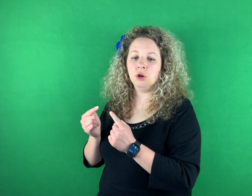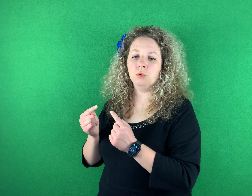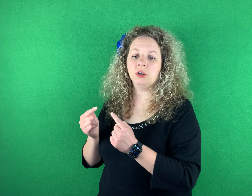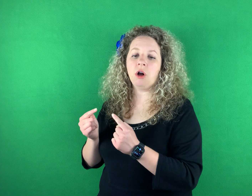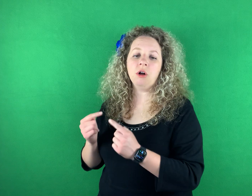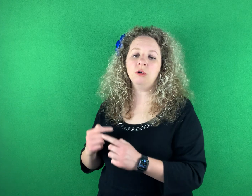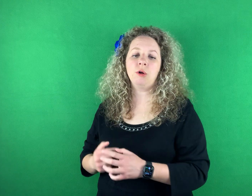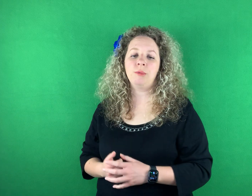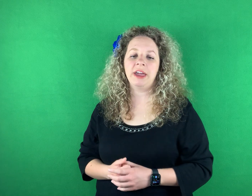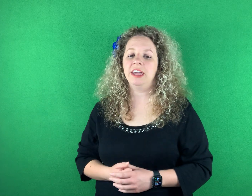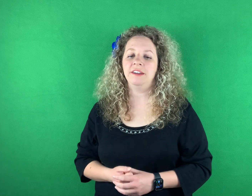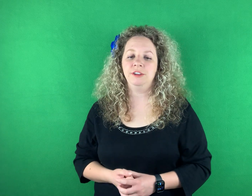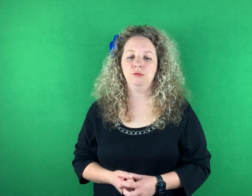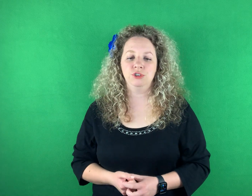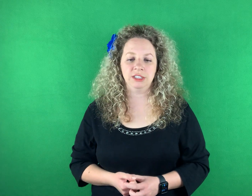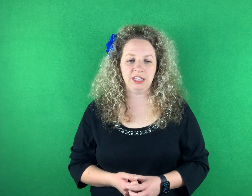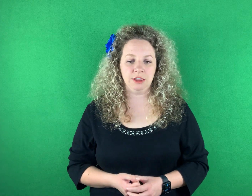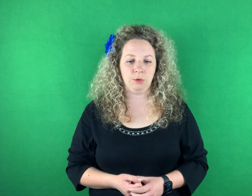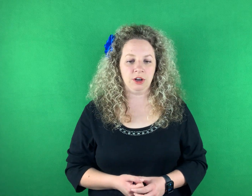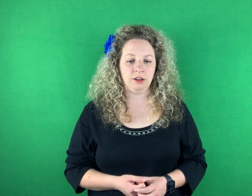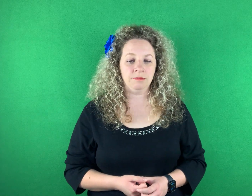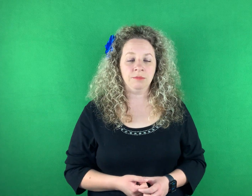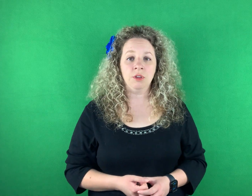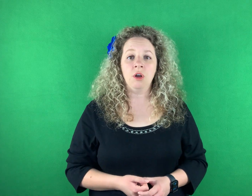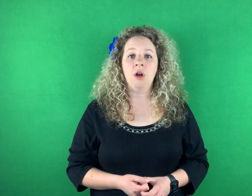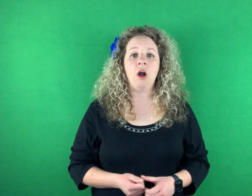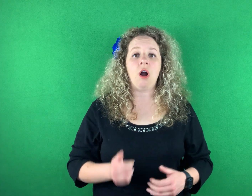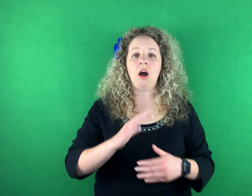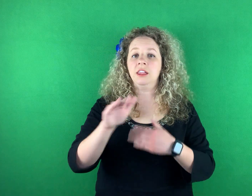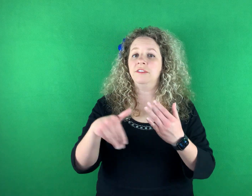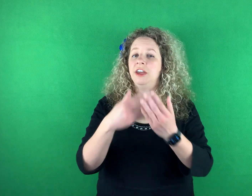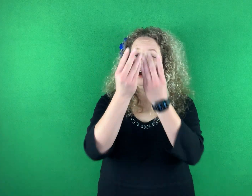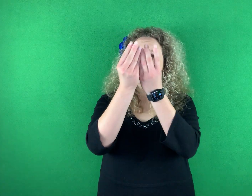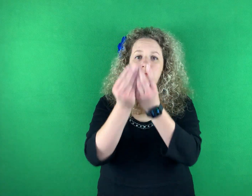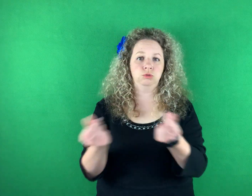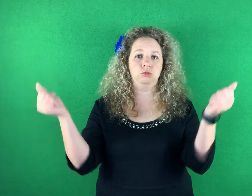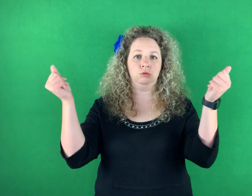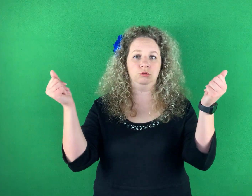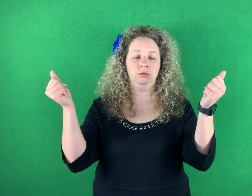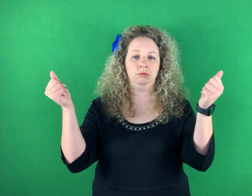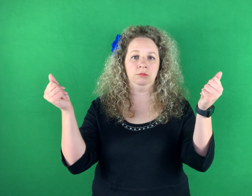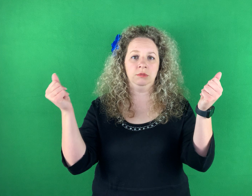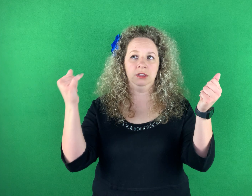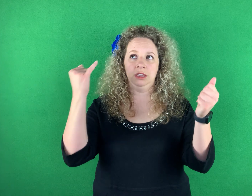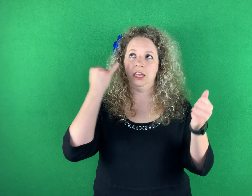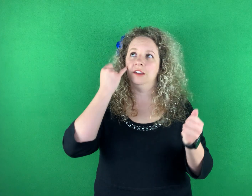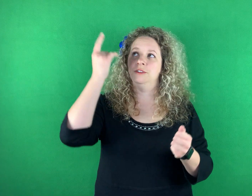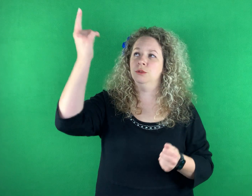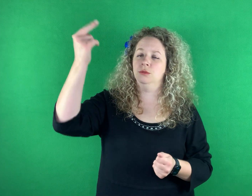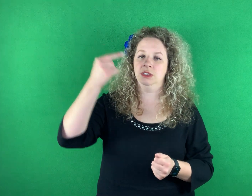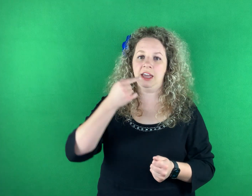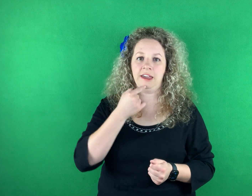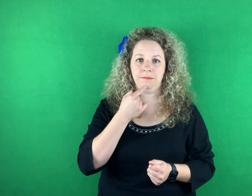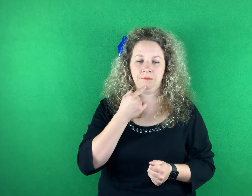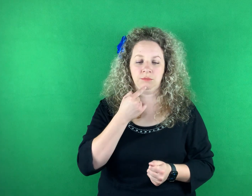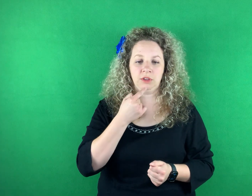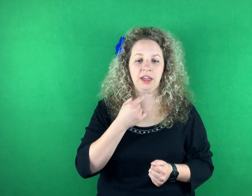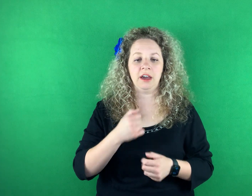would all go away if you just say the word. All of it, if you say, okay? I